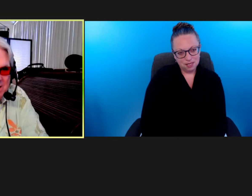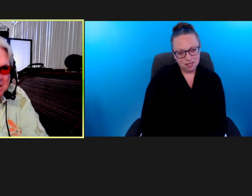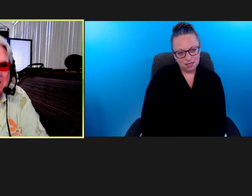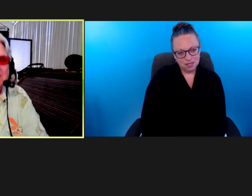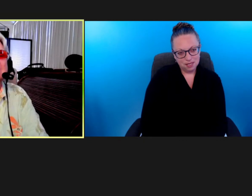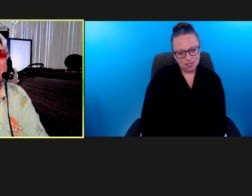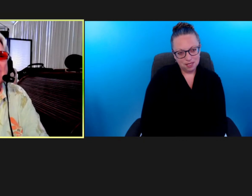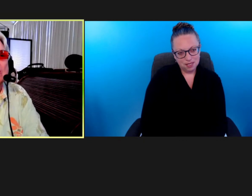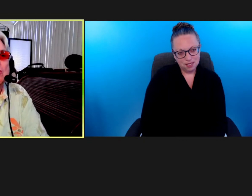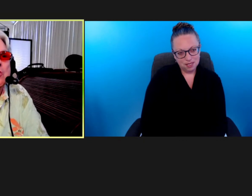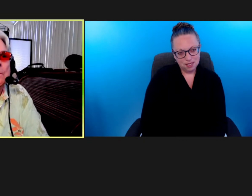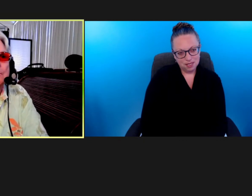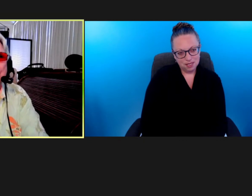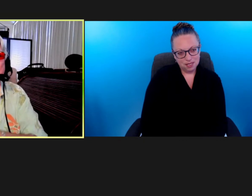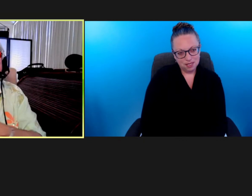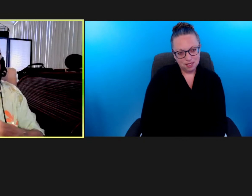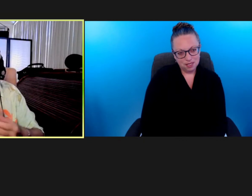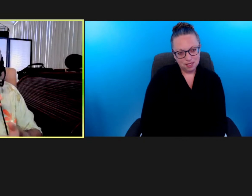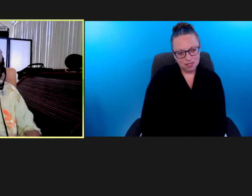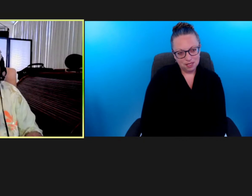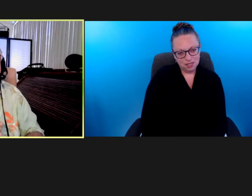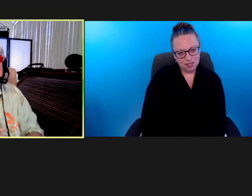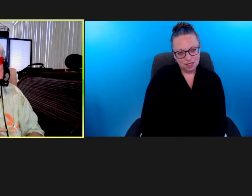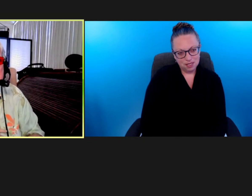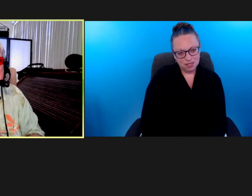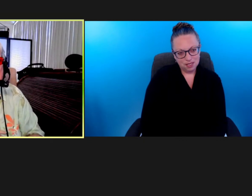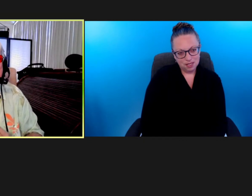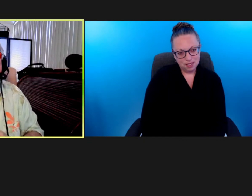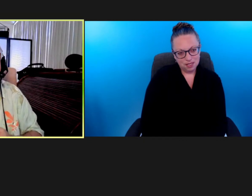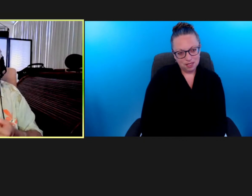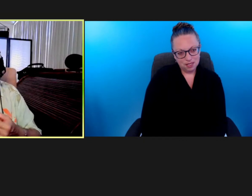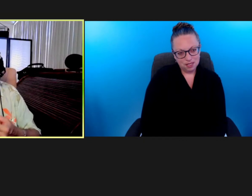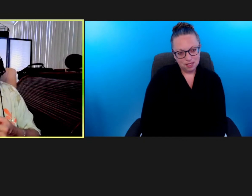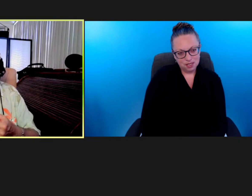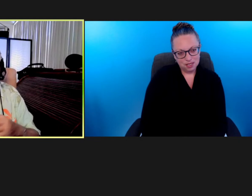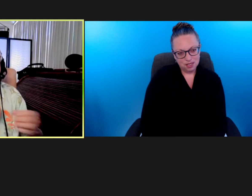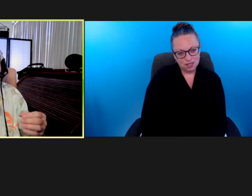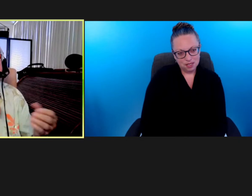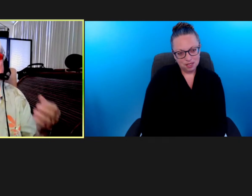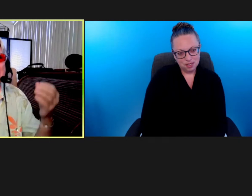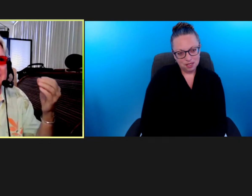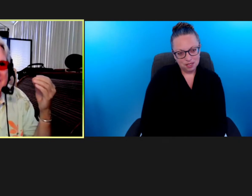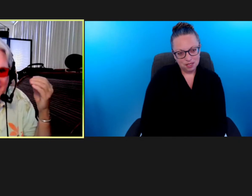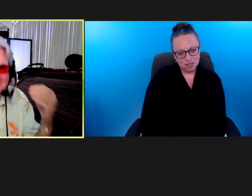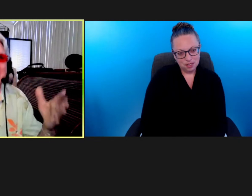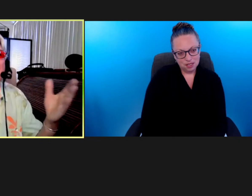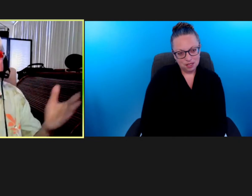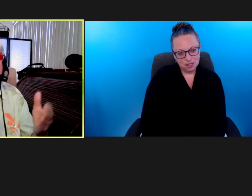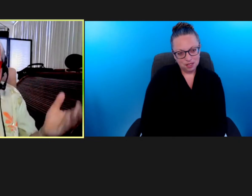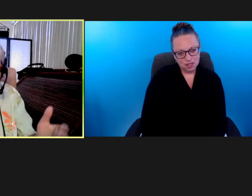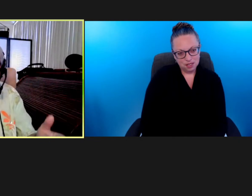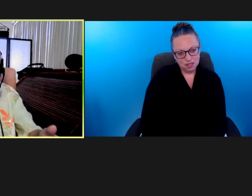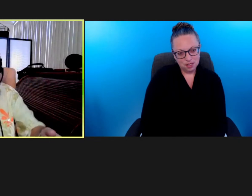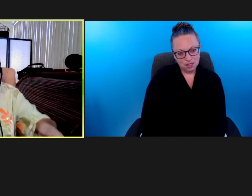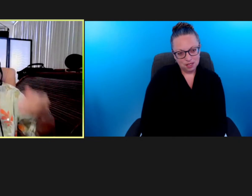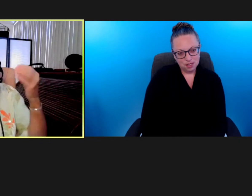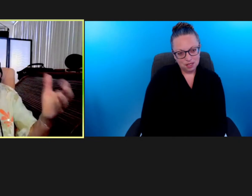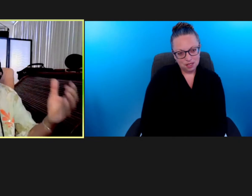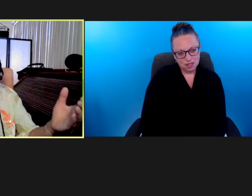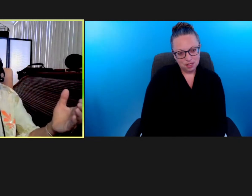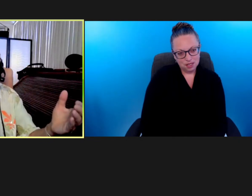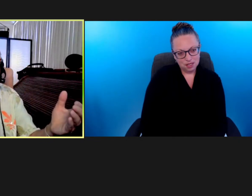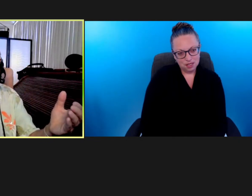technology, I'll tell you what it means to me. Technology, technology, It's